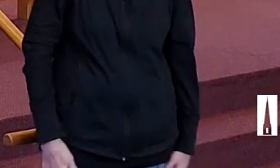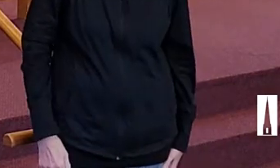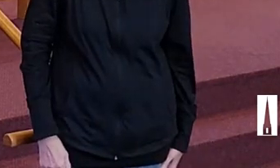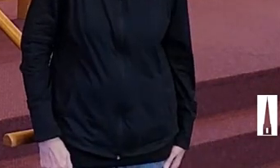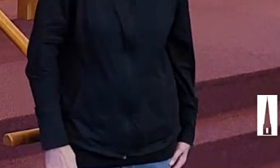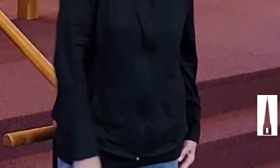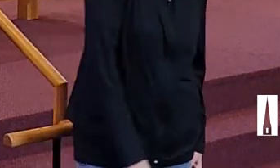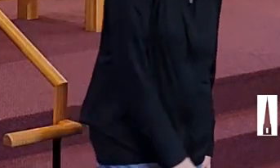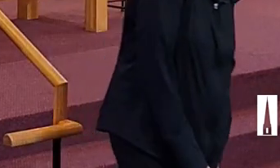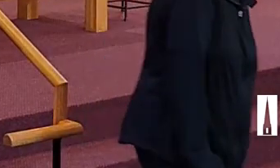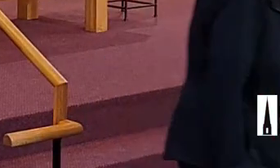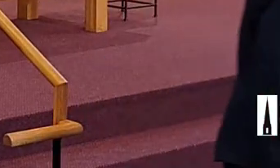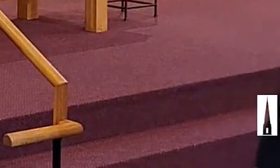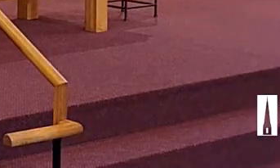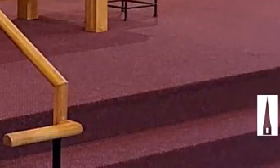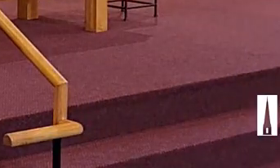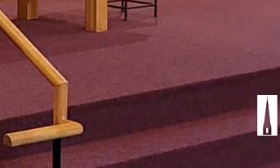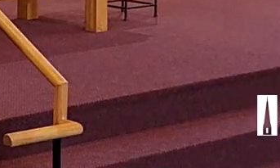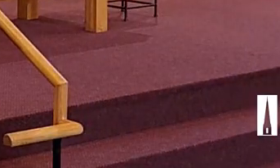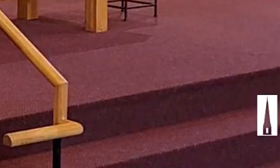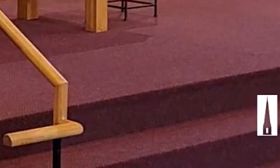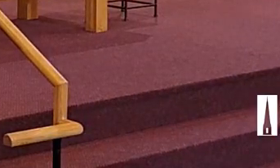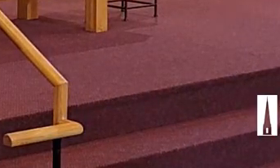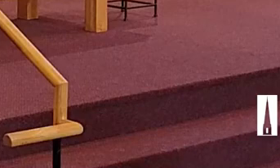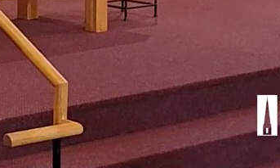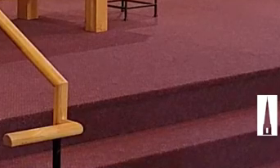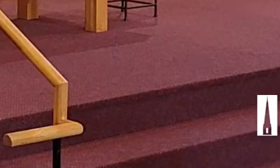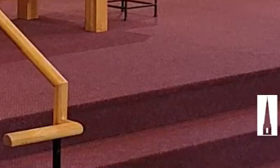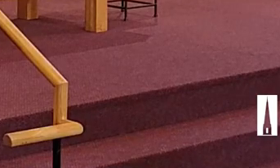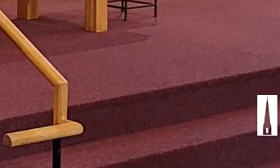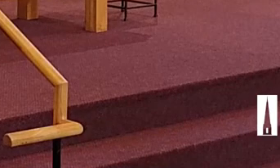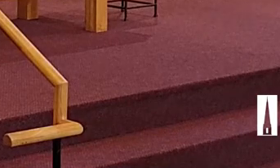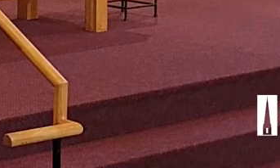Our hymn of reflection is number 515, At Home of Joy.